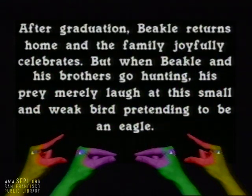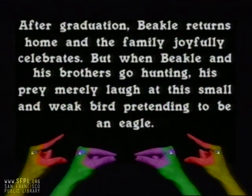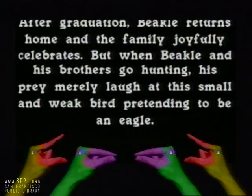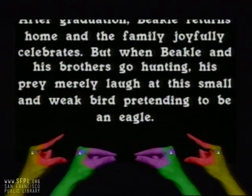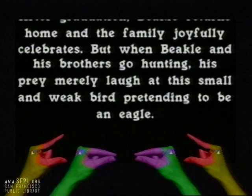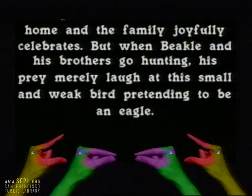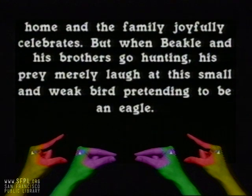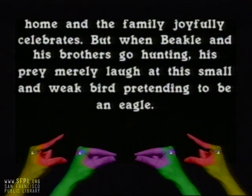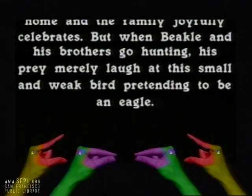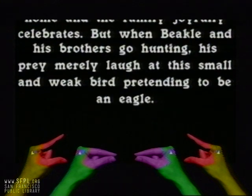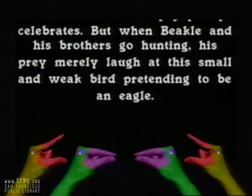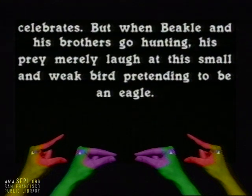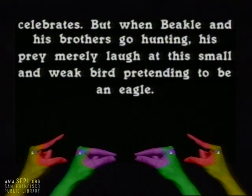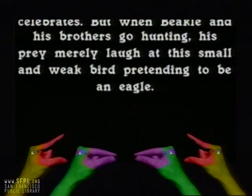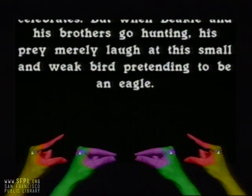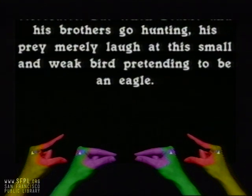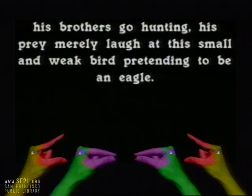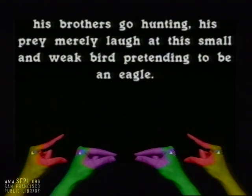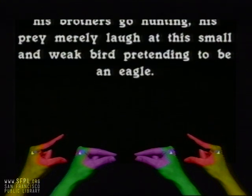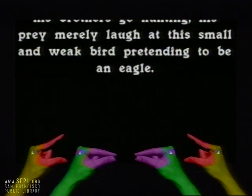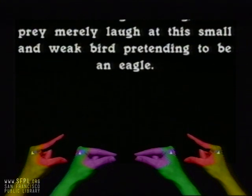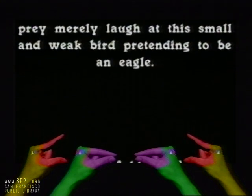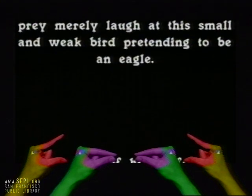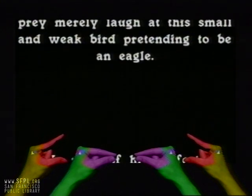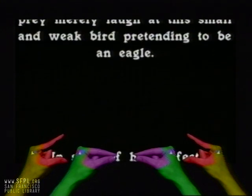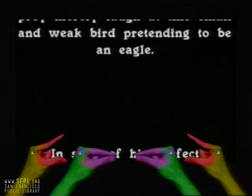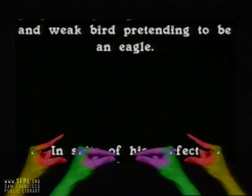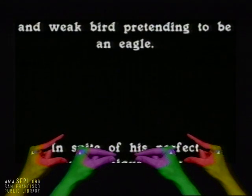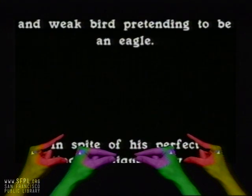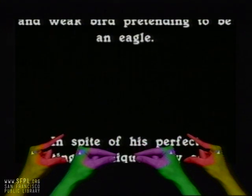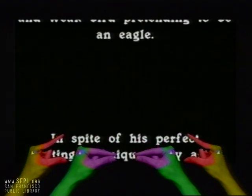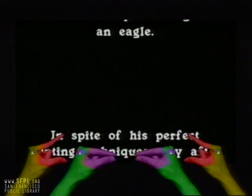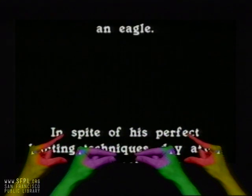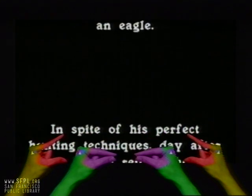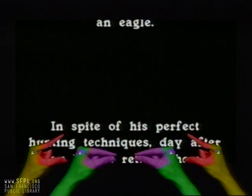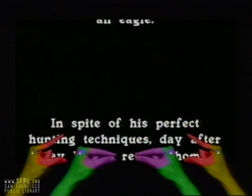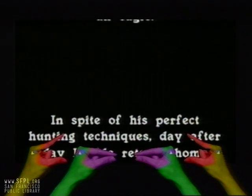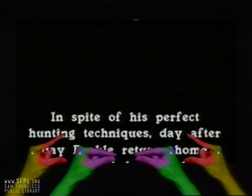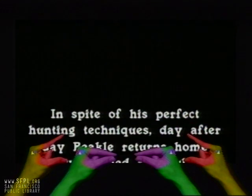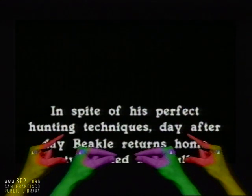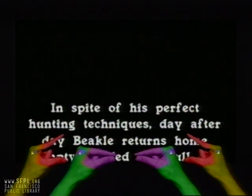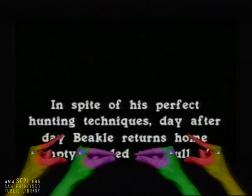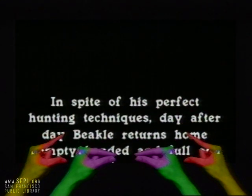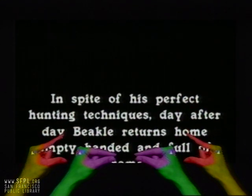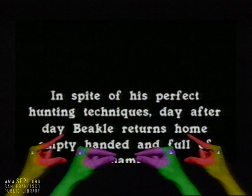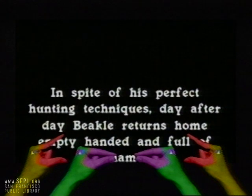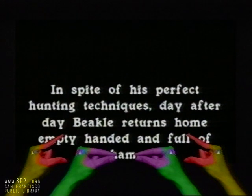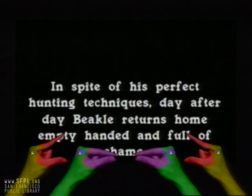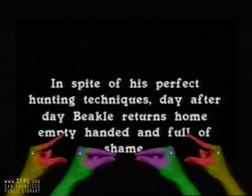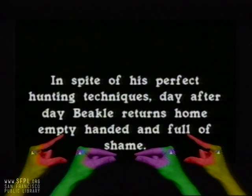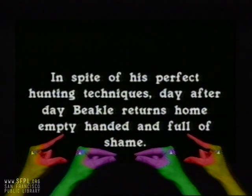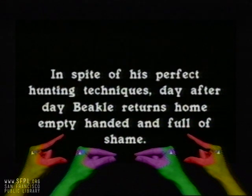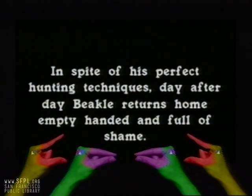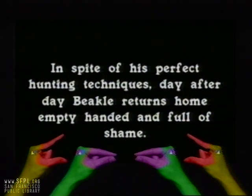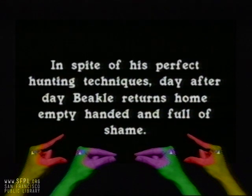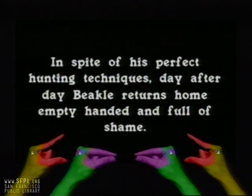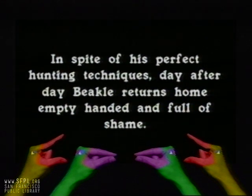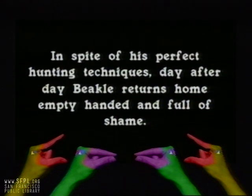hunting, his prey merely laugh at this small and weak bird pretending to be an eagle. In spite of his perfect hunting techniques, day